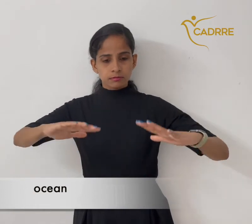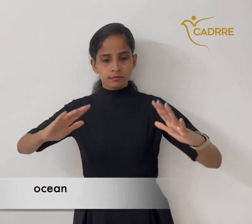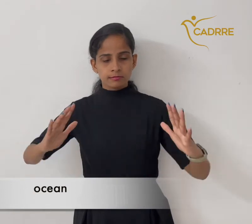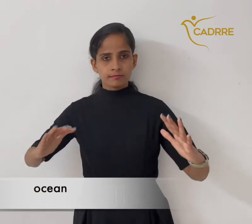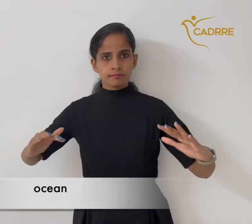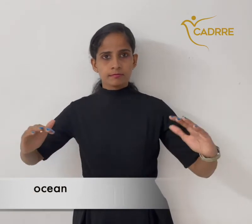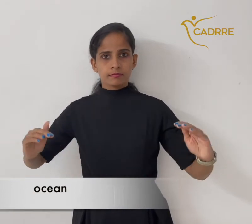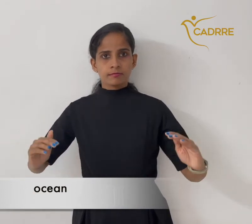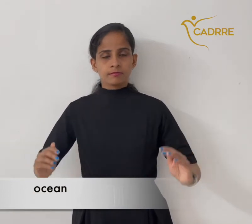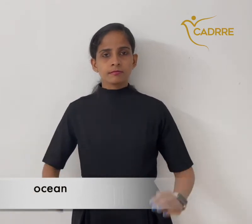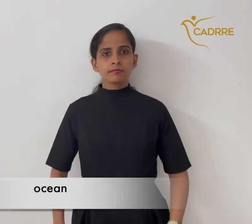ocean,